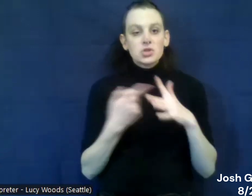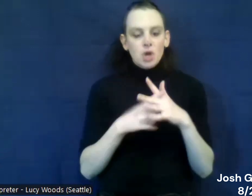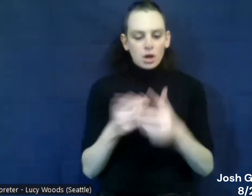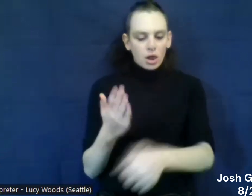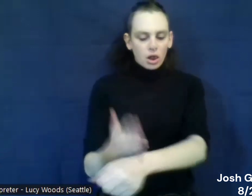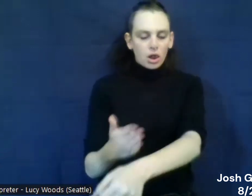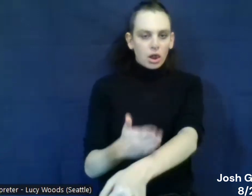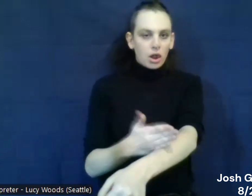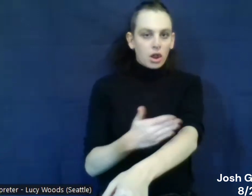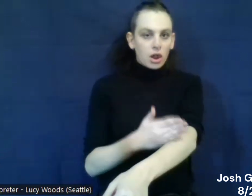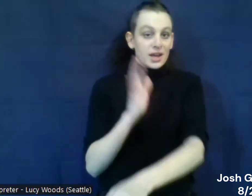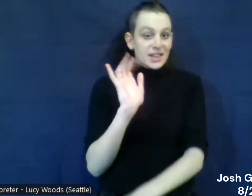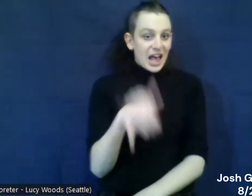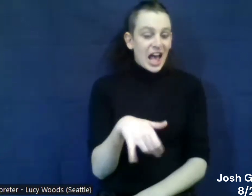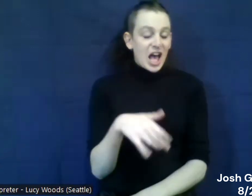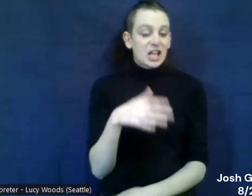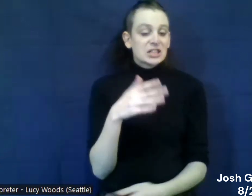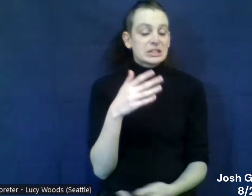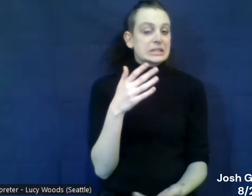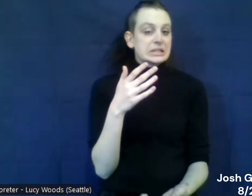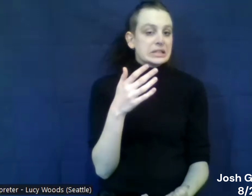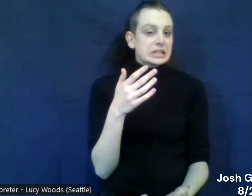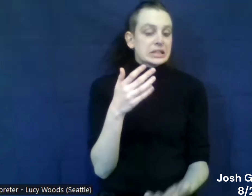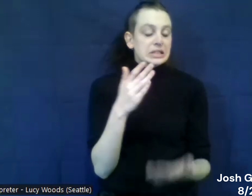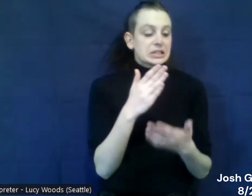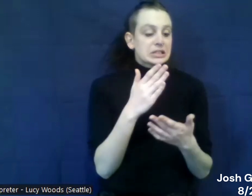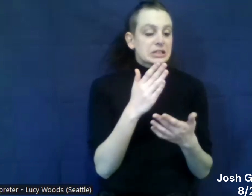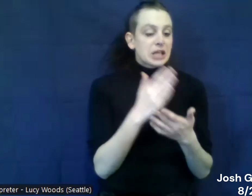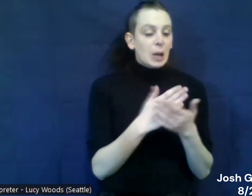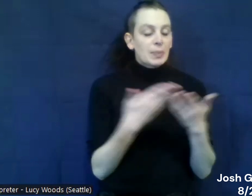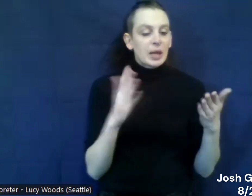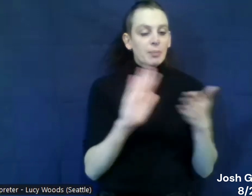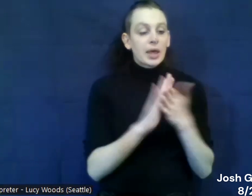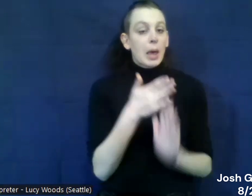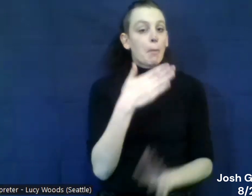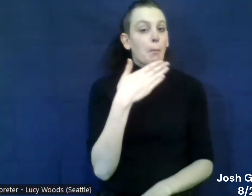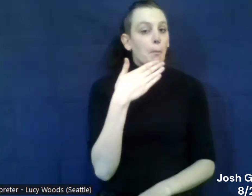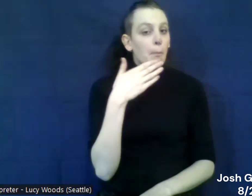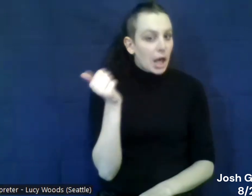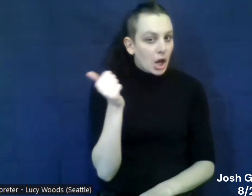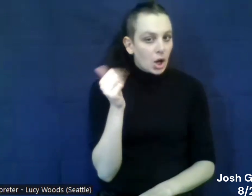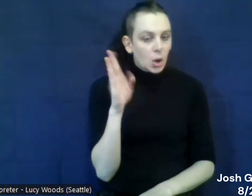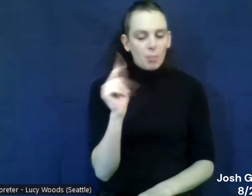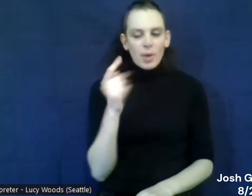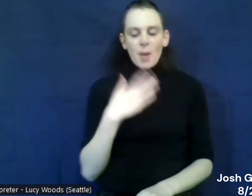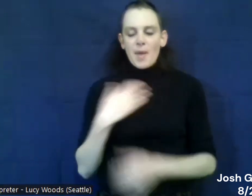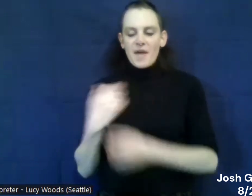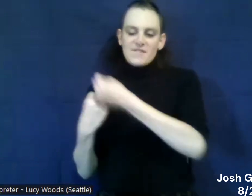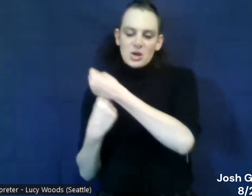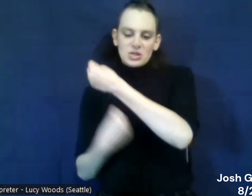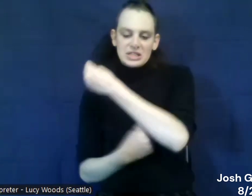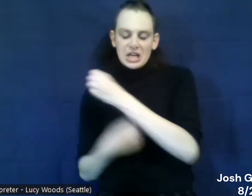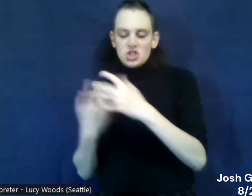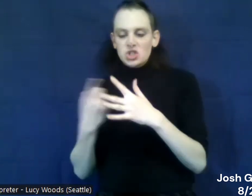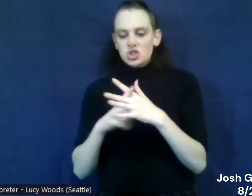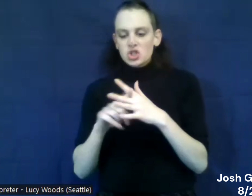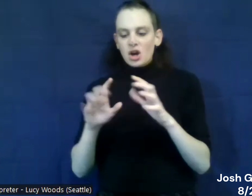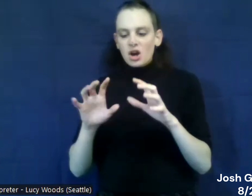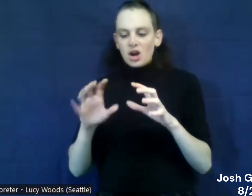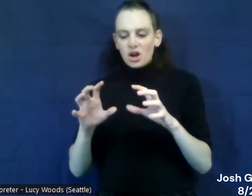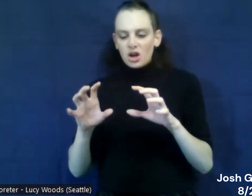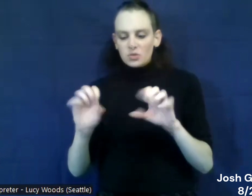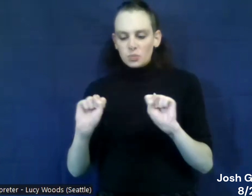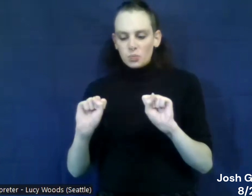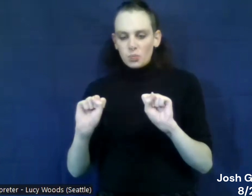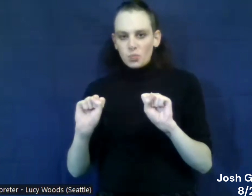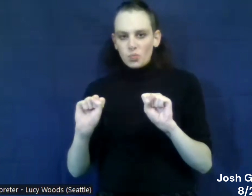parts that got better, but there are also things that slowly started to chip away. My foundation started to crack and it started to break as I sat in